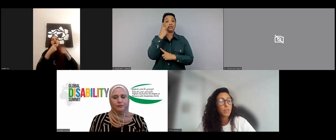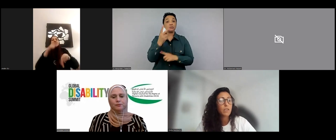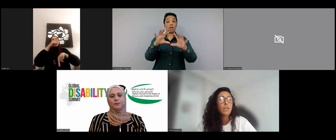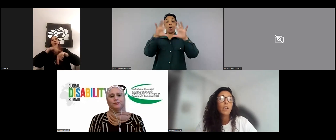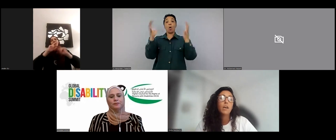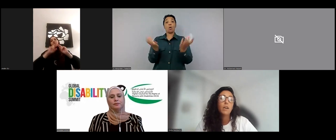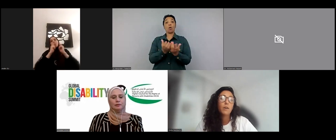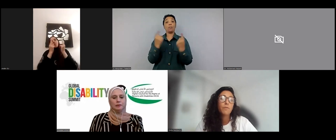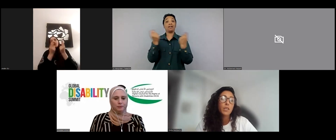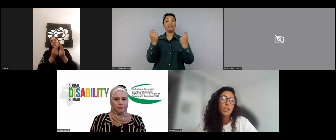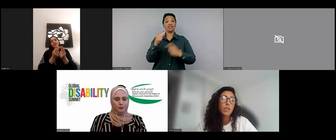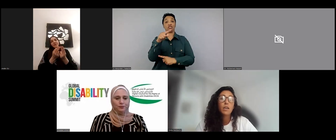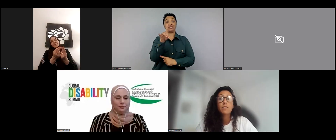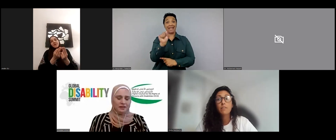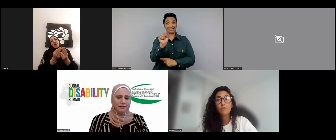with the